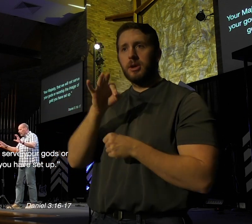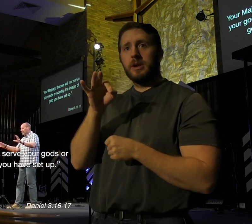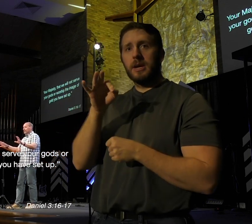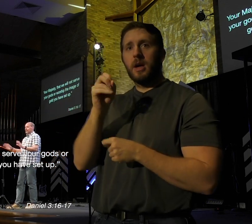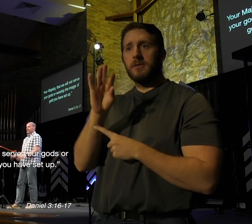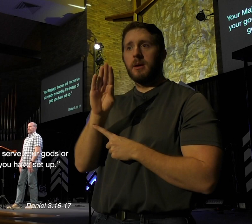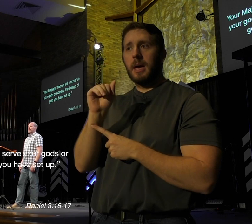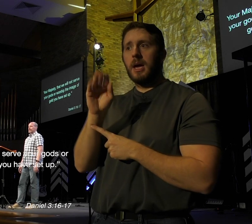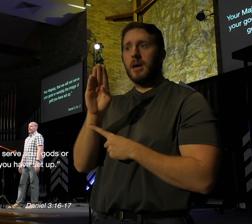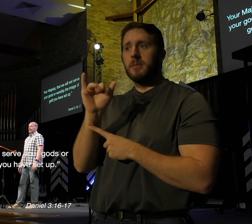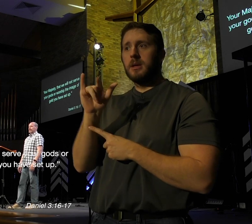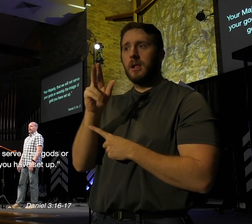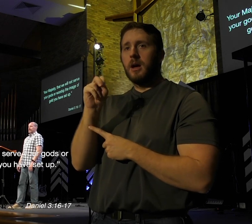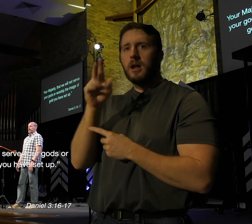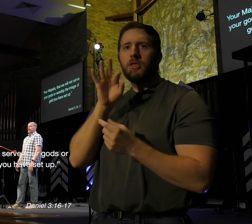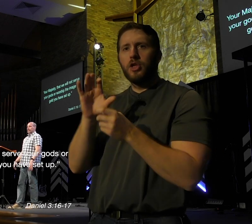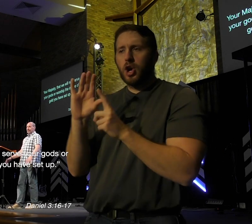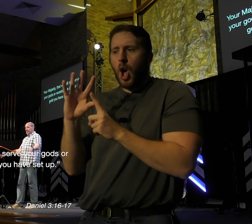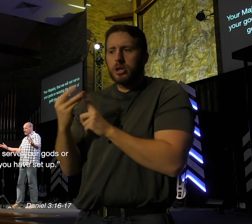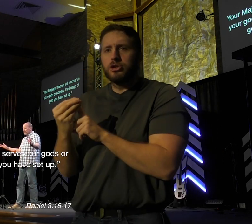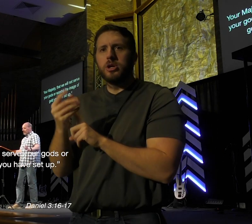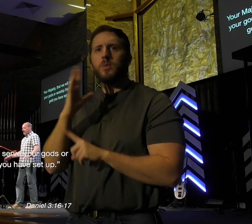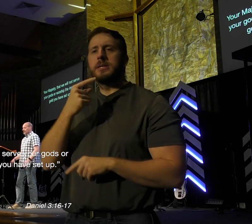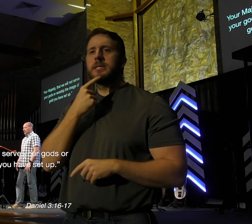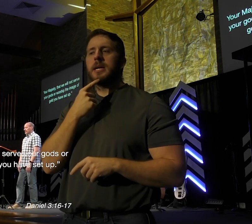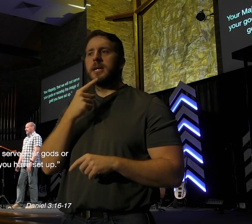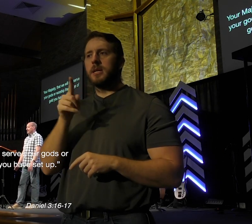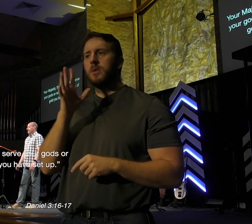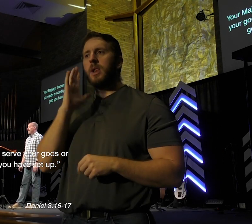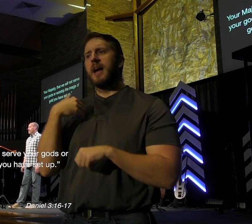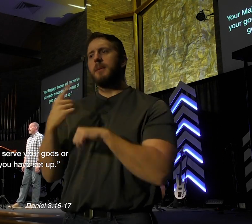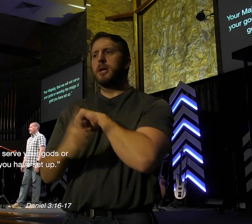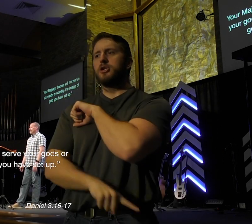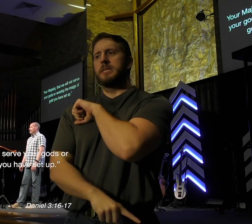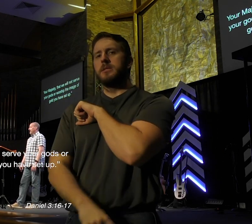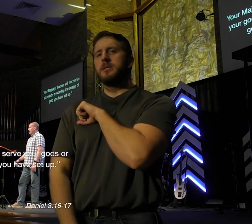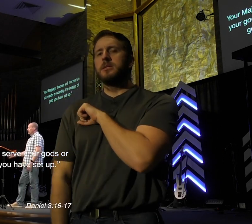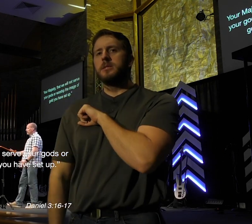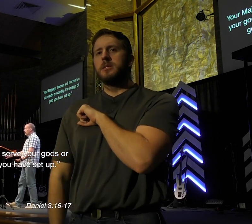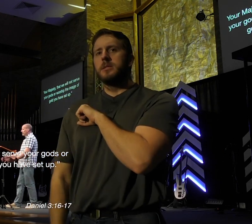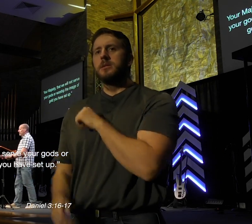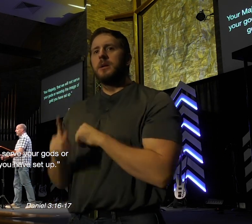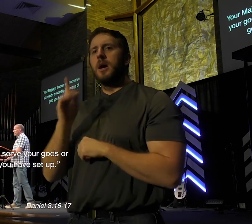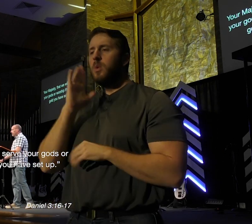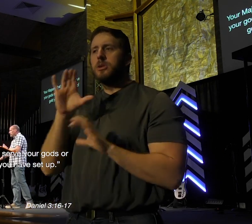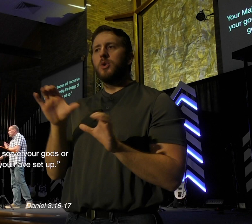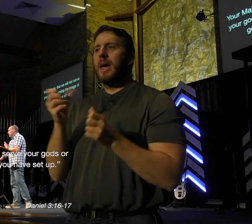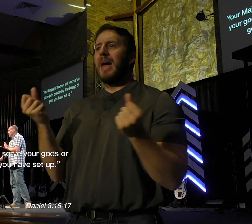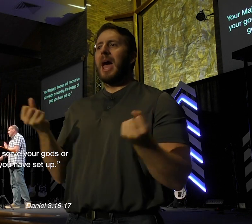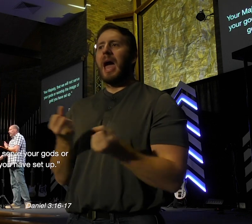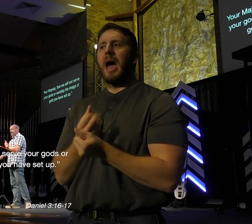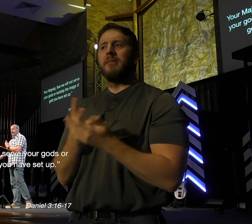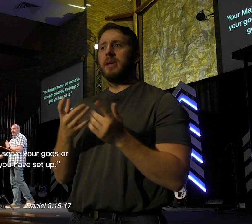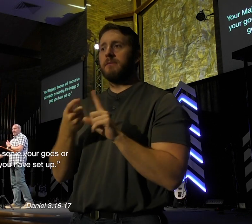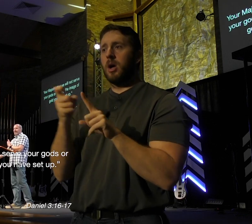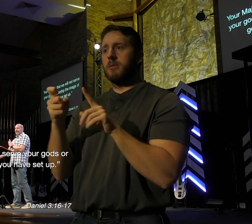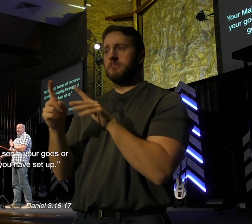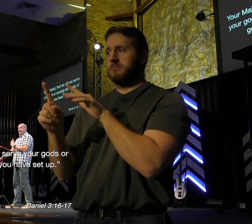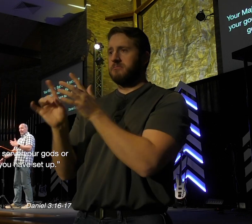Babylon, the culture, will say there's going to be consequences. And it will do everything from excluding